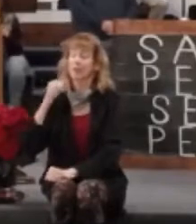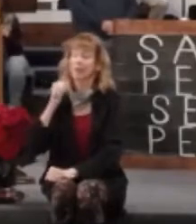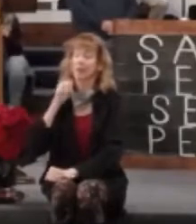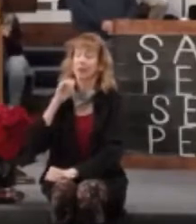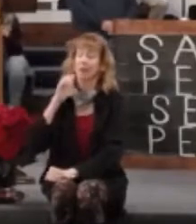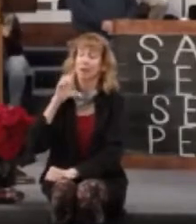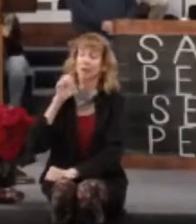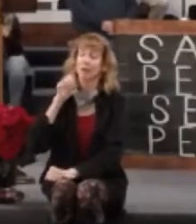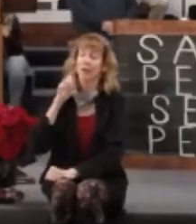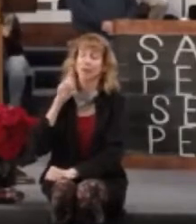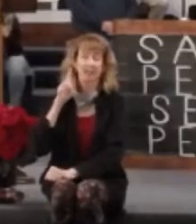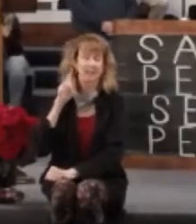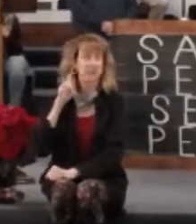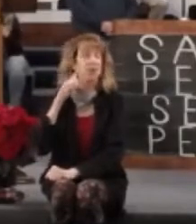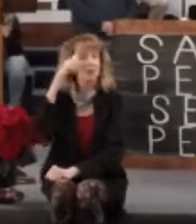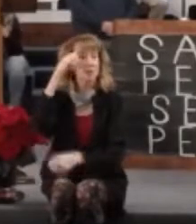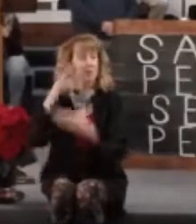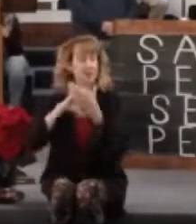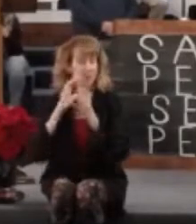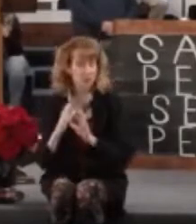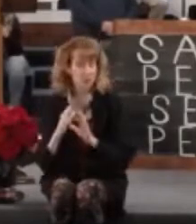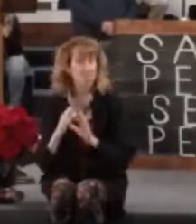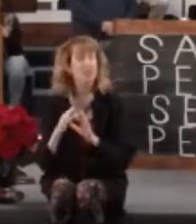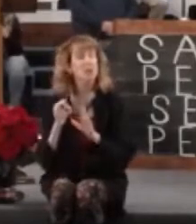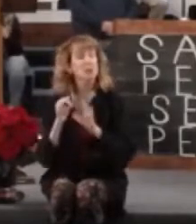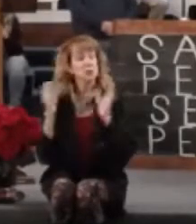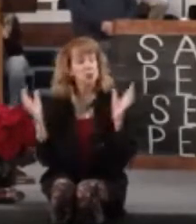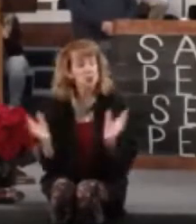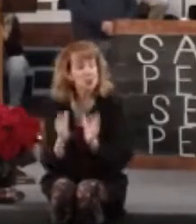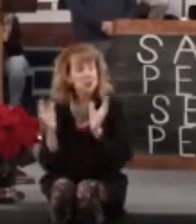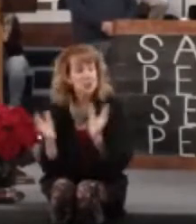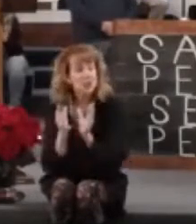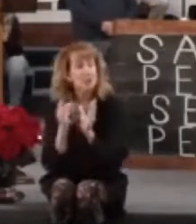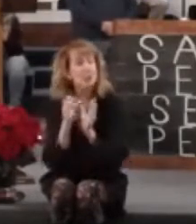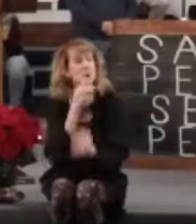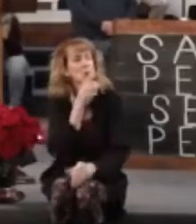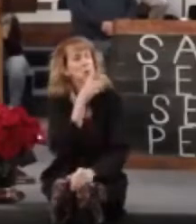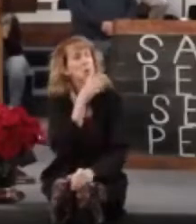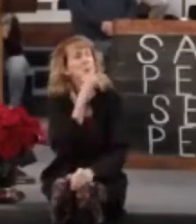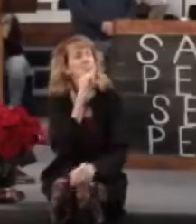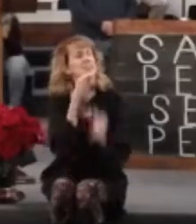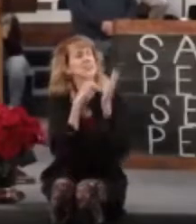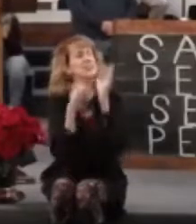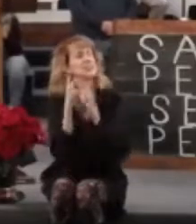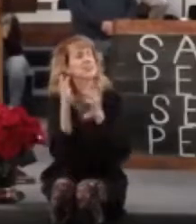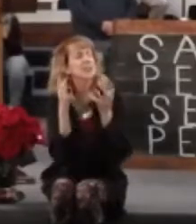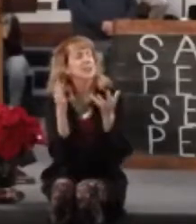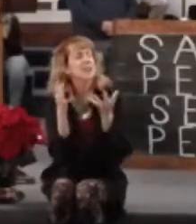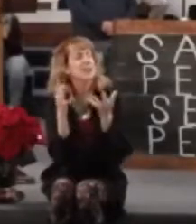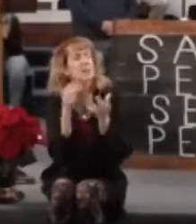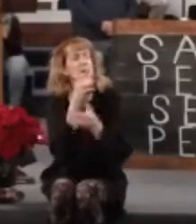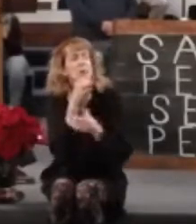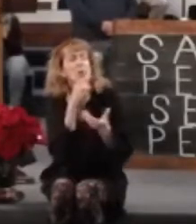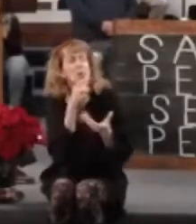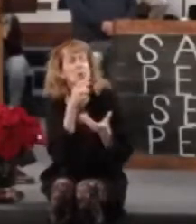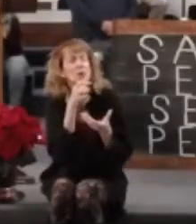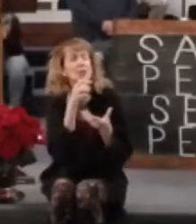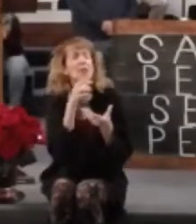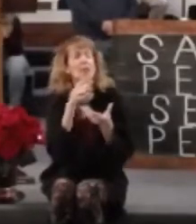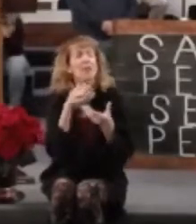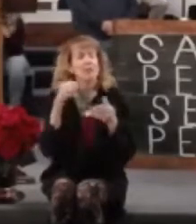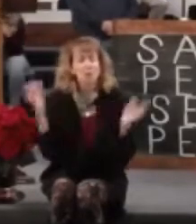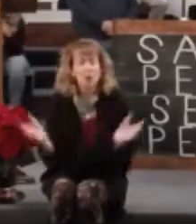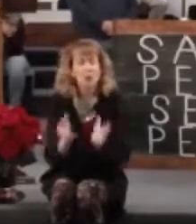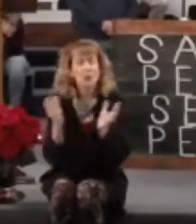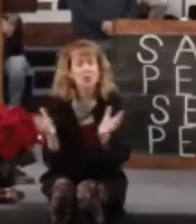grow people in their new faith, to disciple them in their understanding of who Christ is, and to grow them together into groups that will become churches.